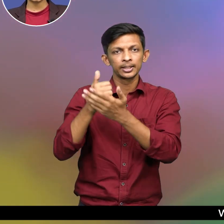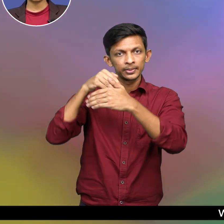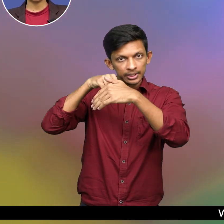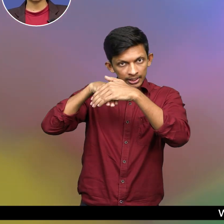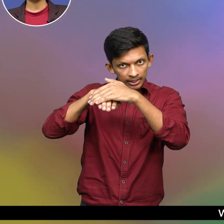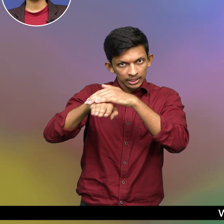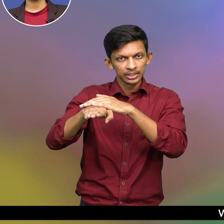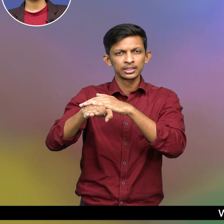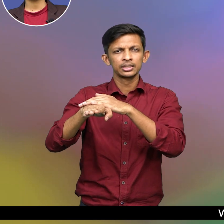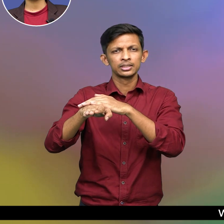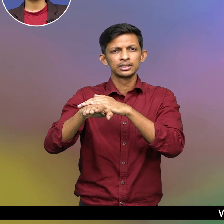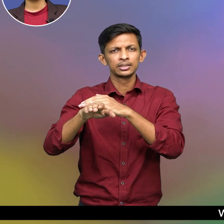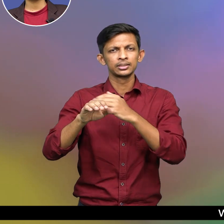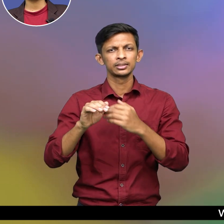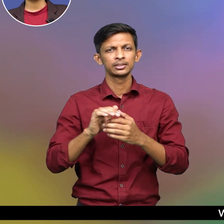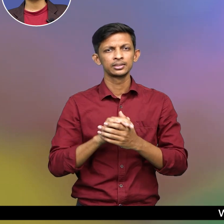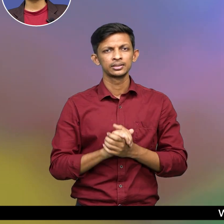loss,